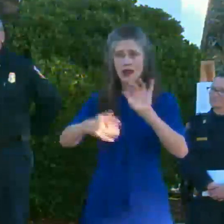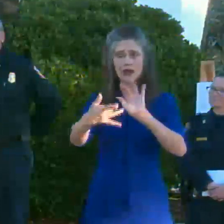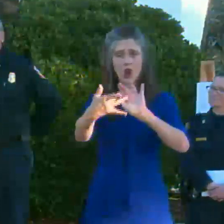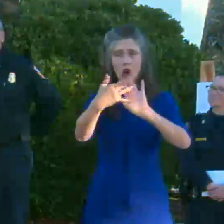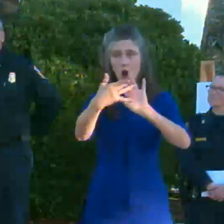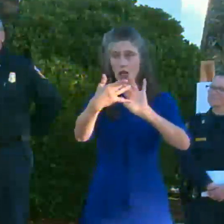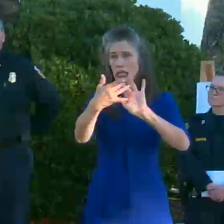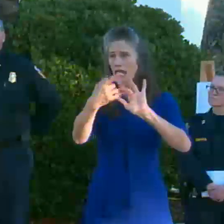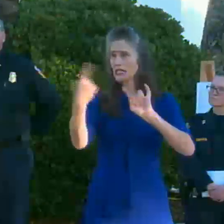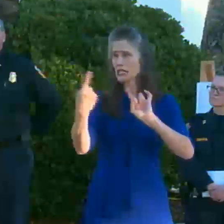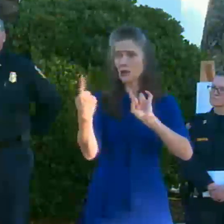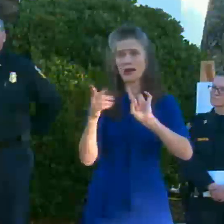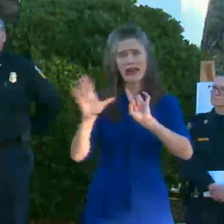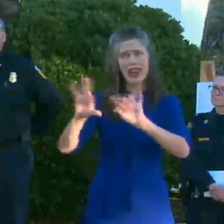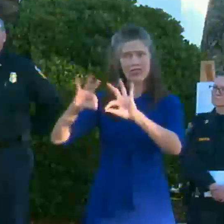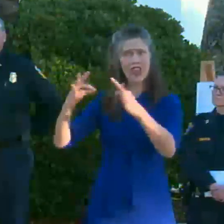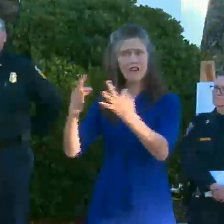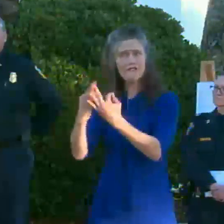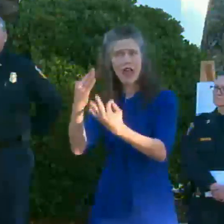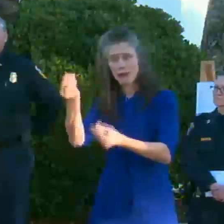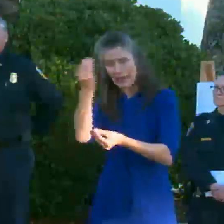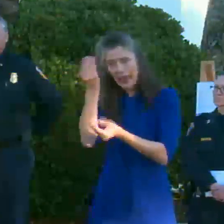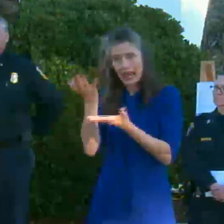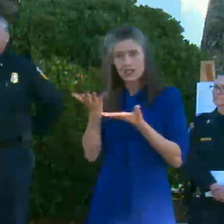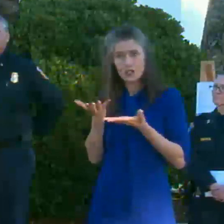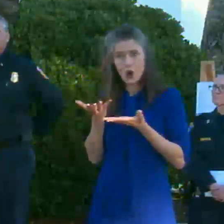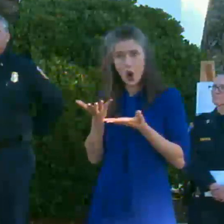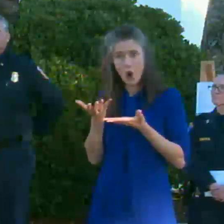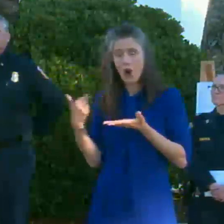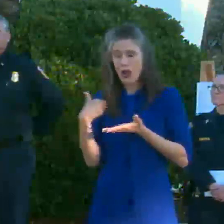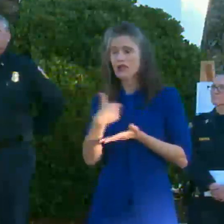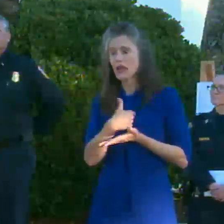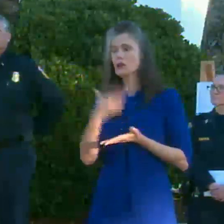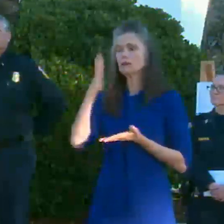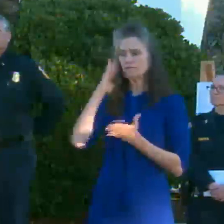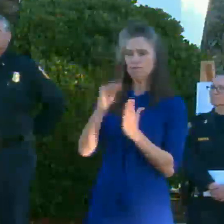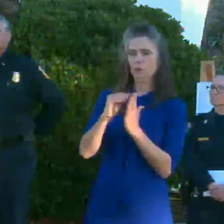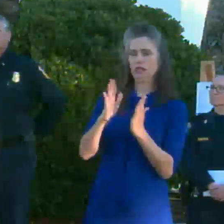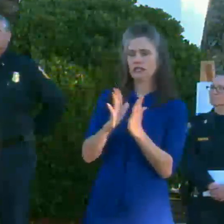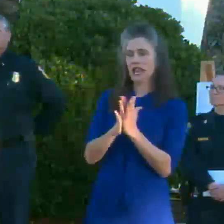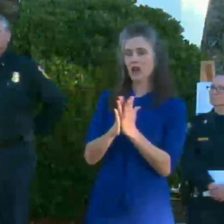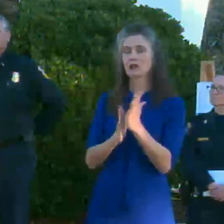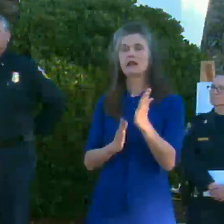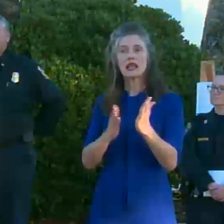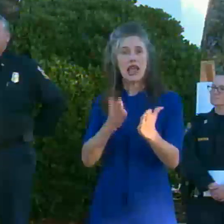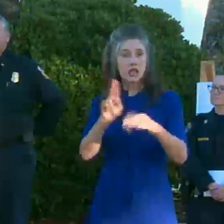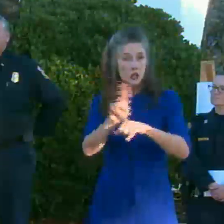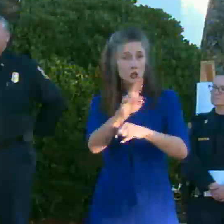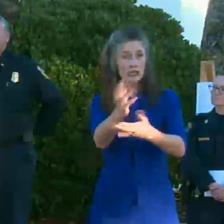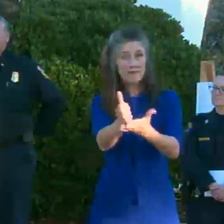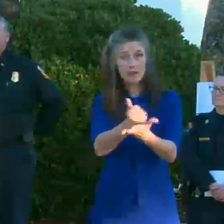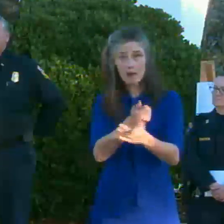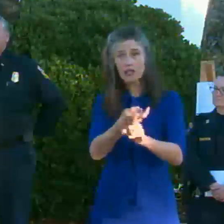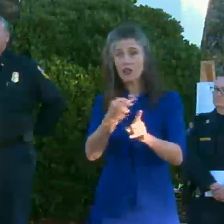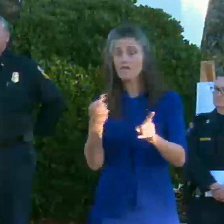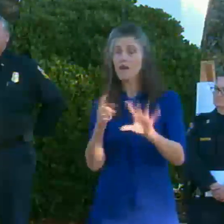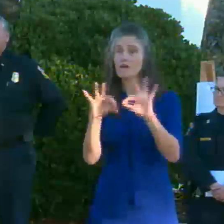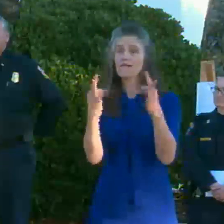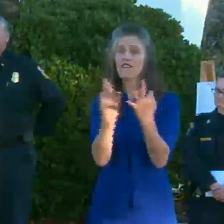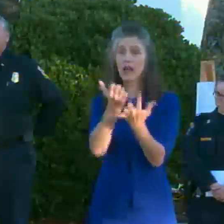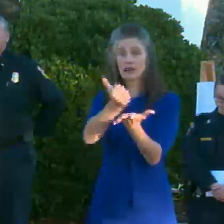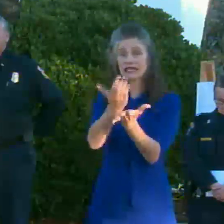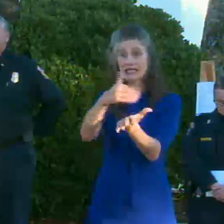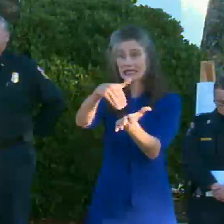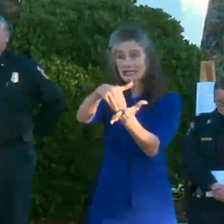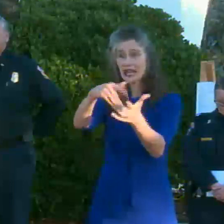a member of their family, and information that comes to us through the Family Assistance Center, from our dispatch center, and from social